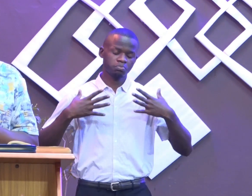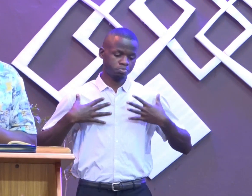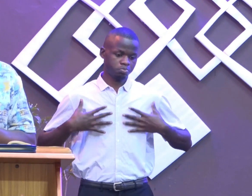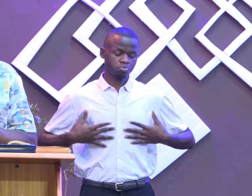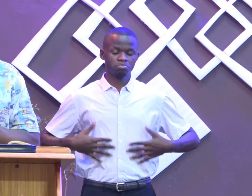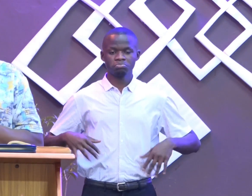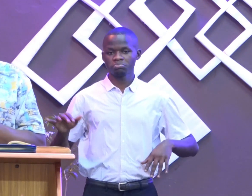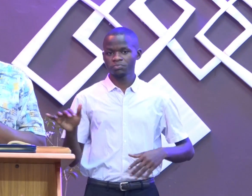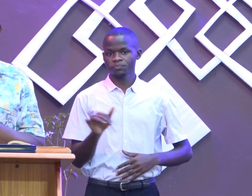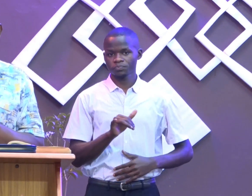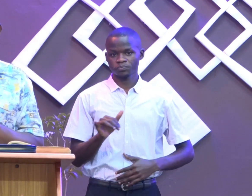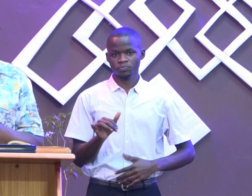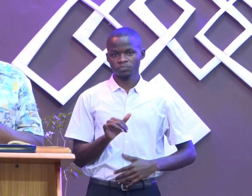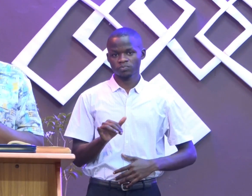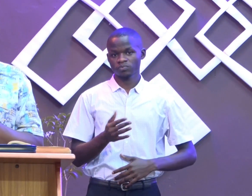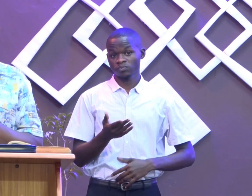likewise the physical life